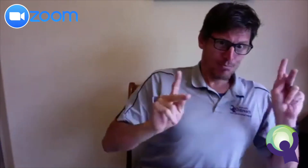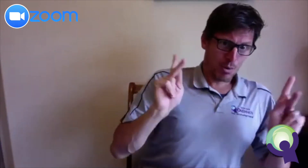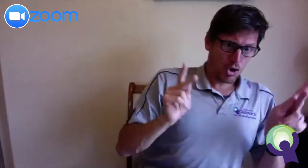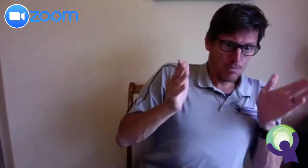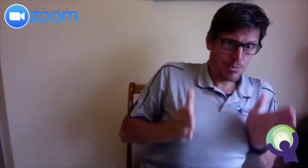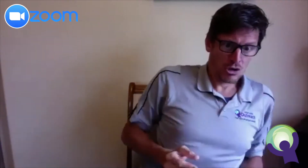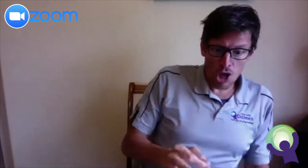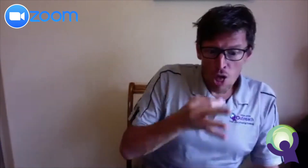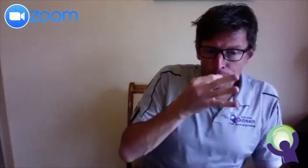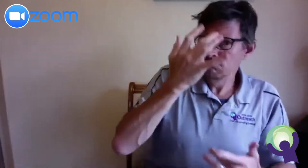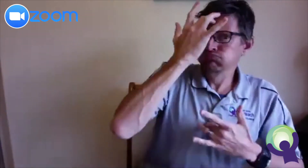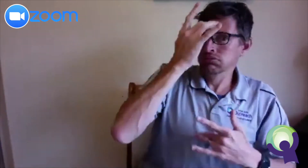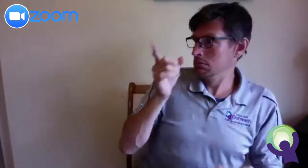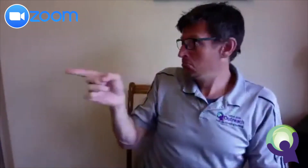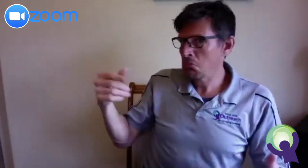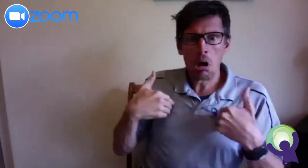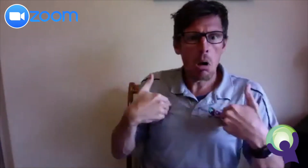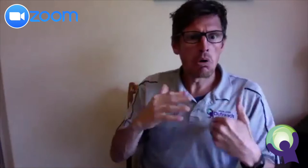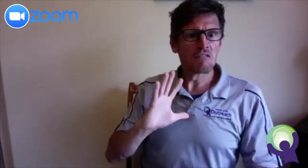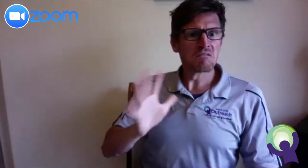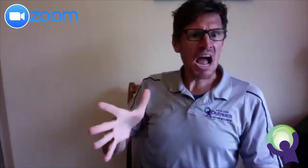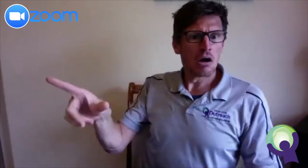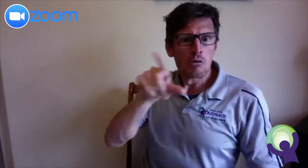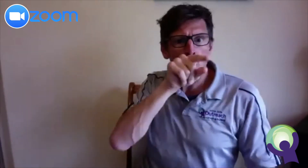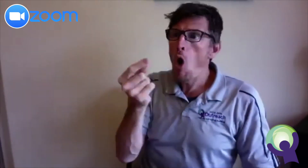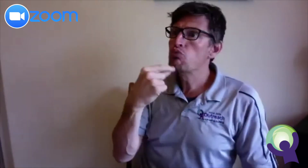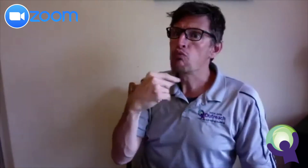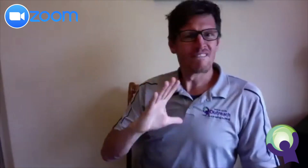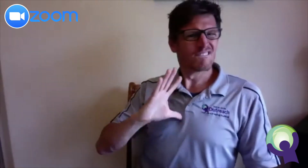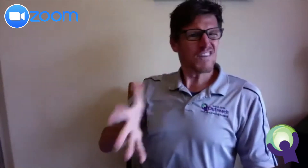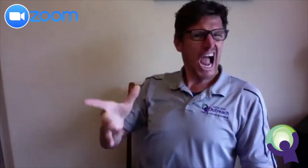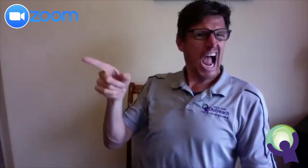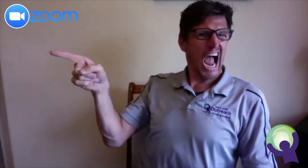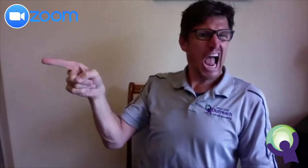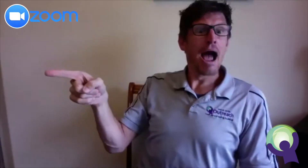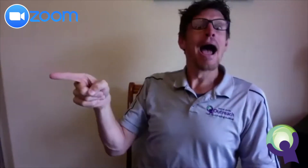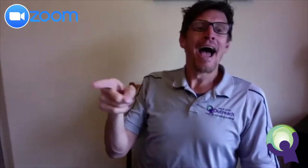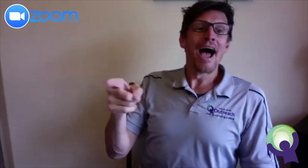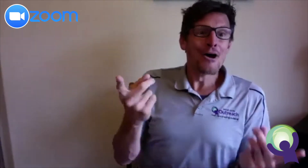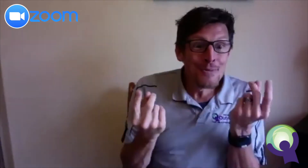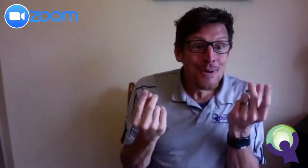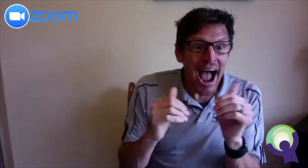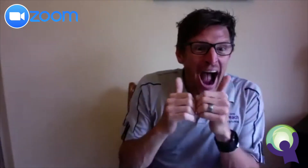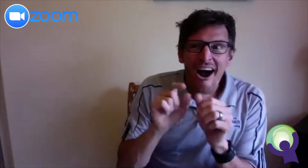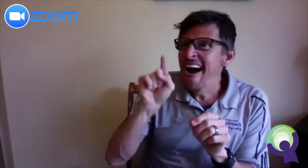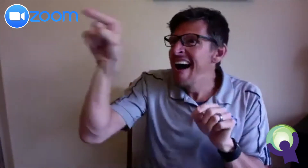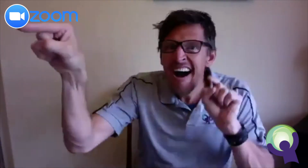"Gross," said Sadie. She leaned over to study the dropping. A small green pit stuck out of